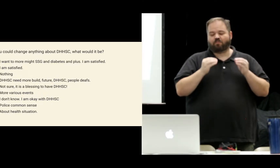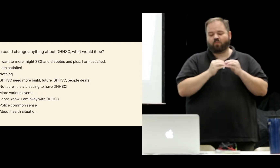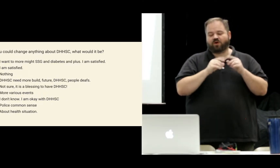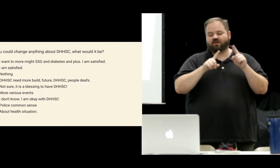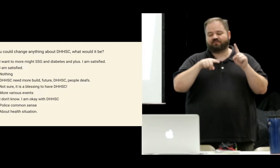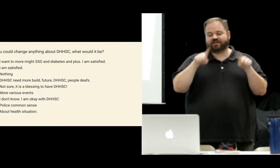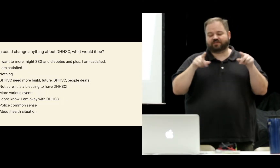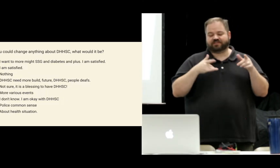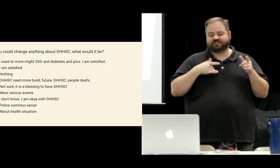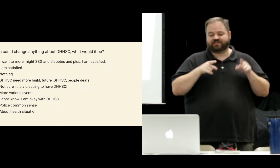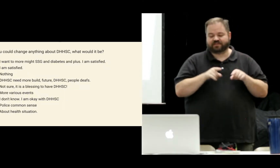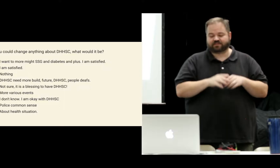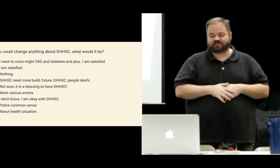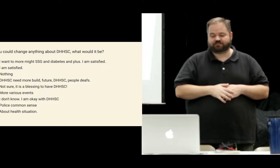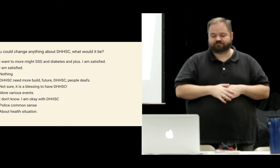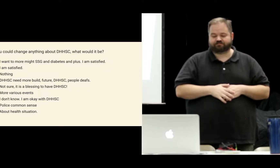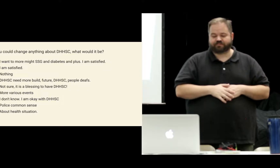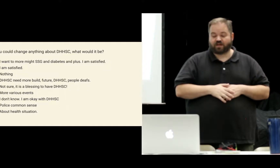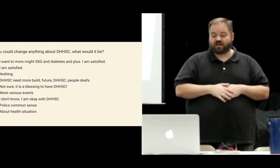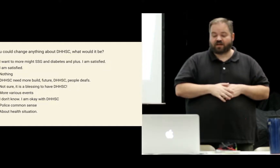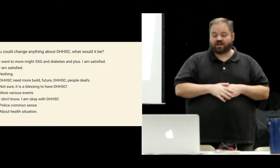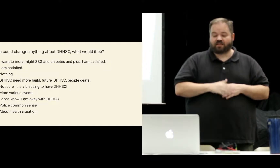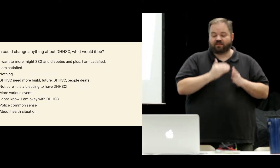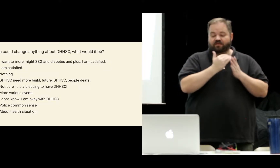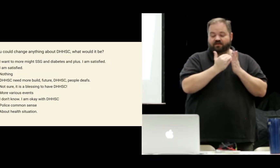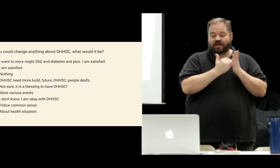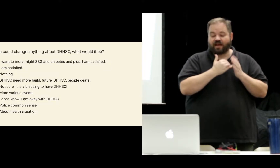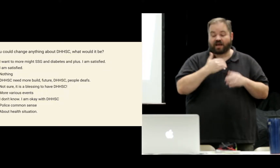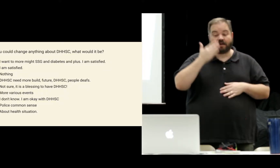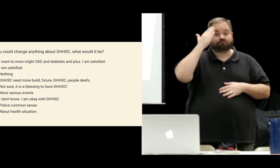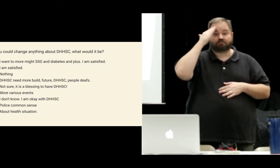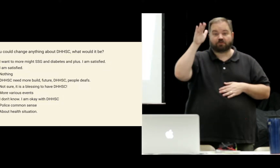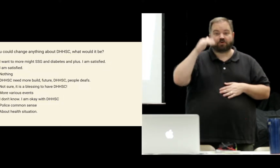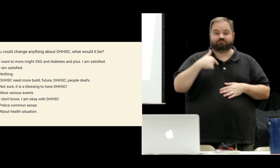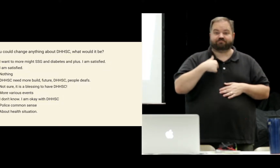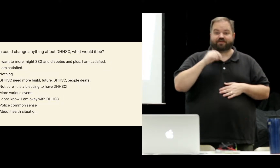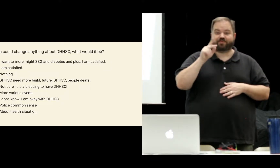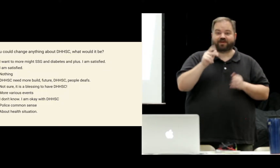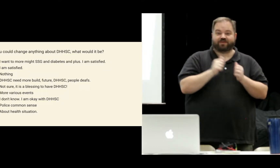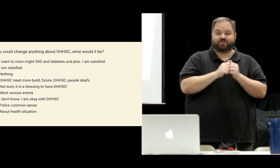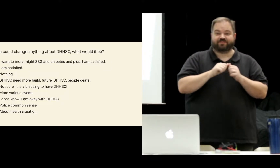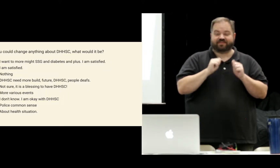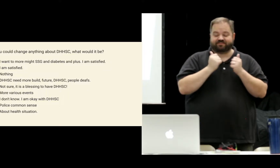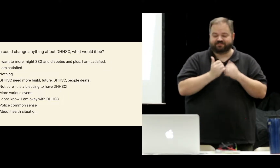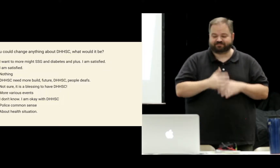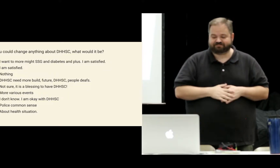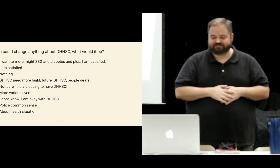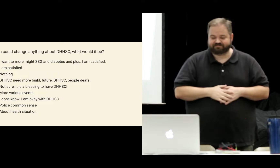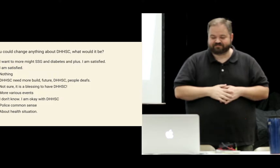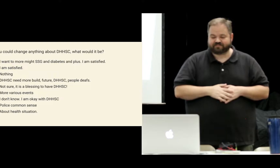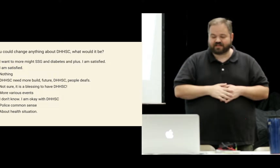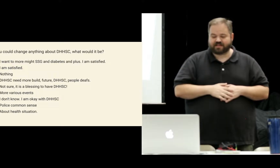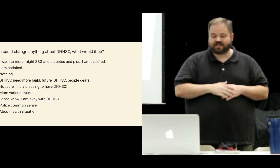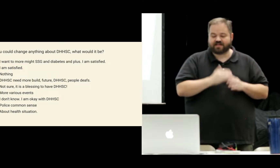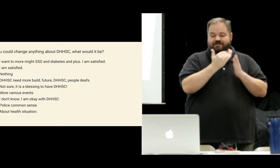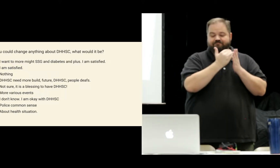there's a sentiment of having a blessing that we have this agency here. And others are